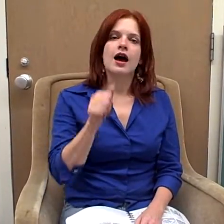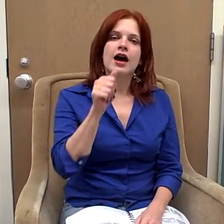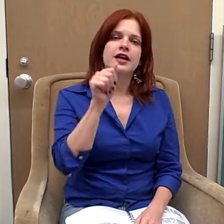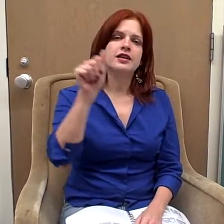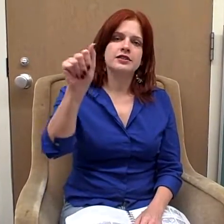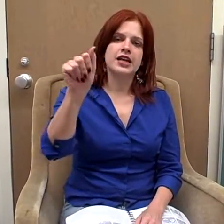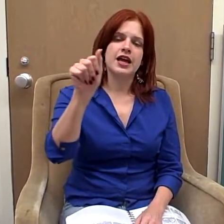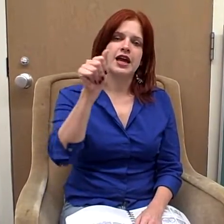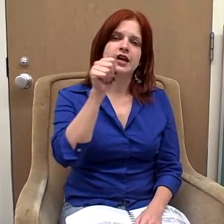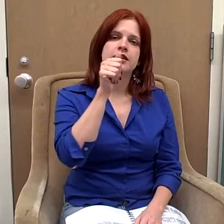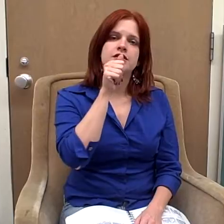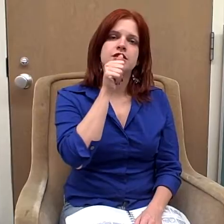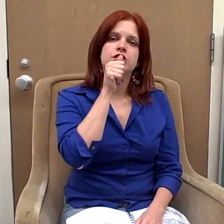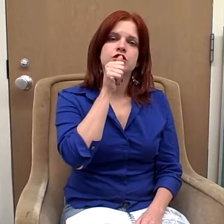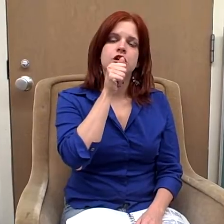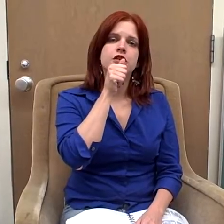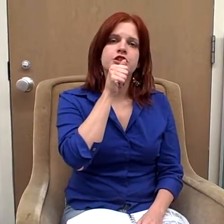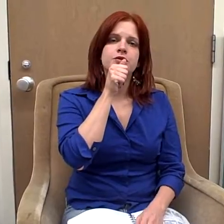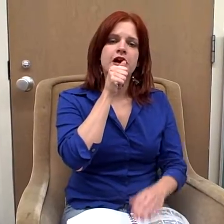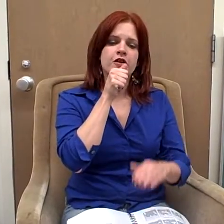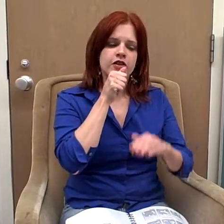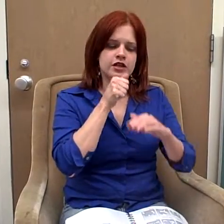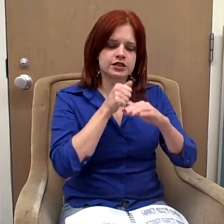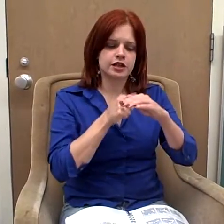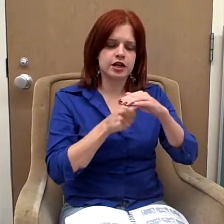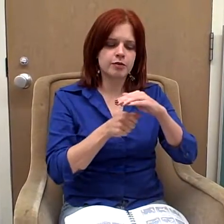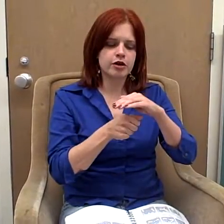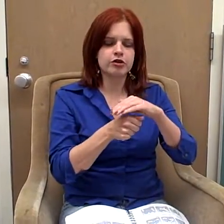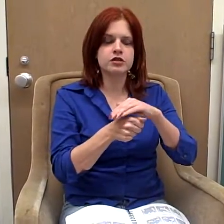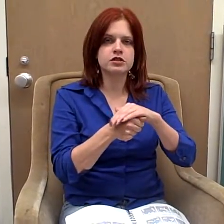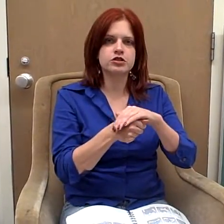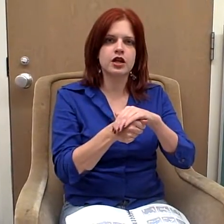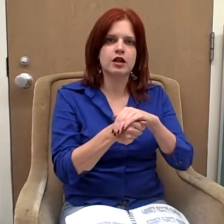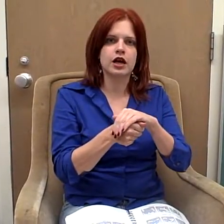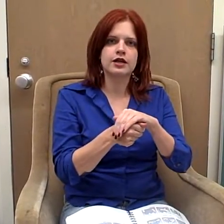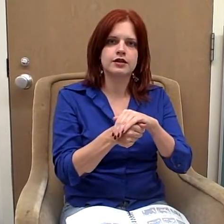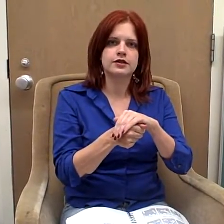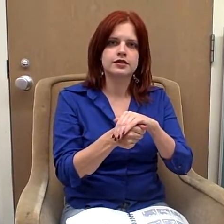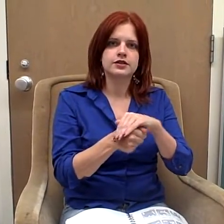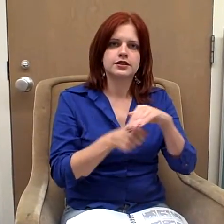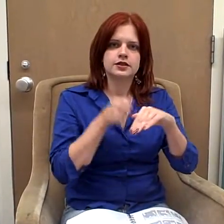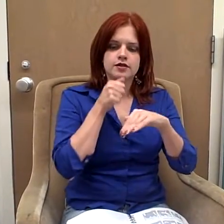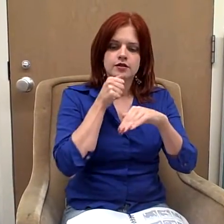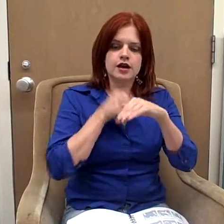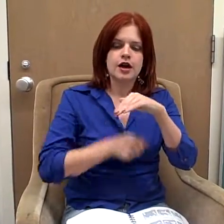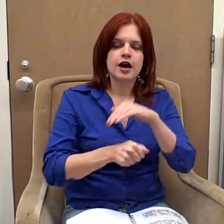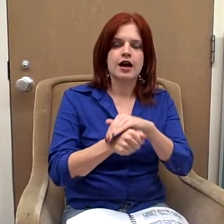Hide is an A hand, and it's going to start at your mouth, and then it's going to come out under this little shell and hide. Hide.